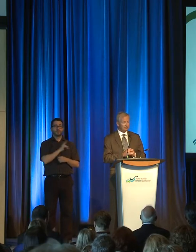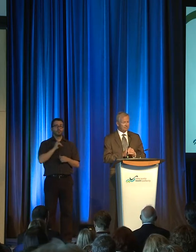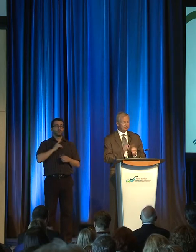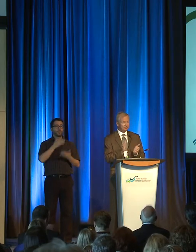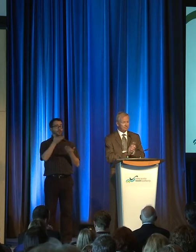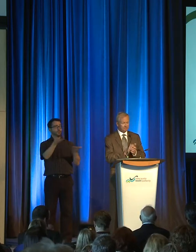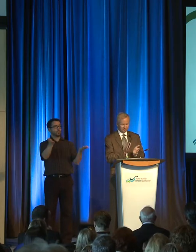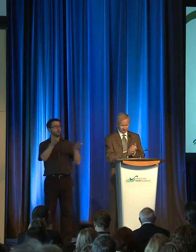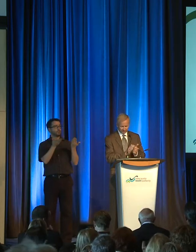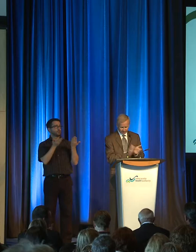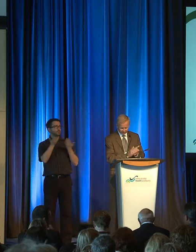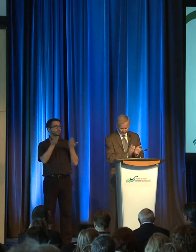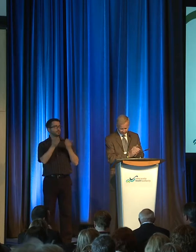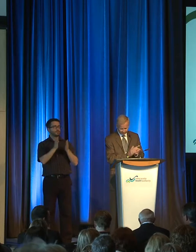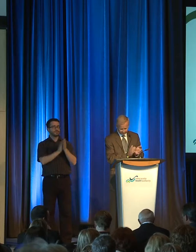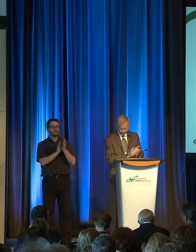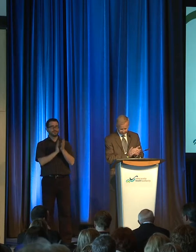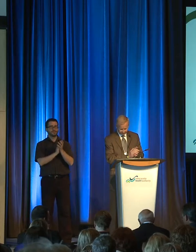service.